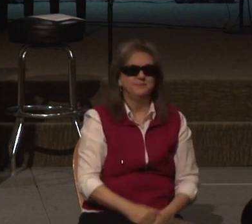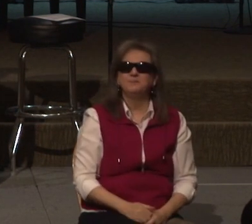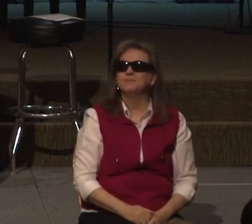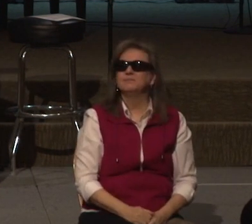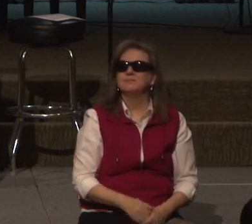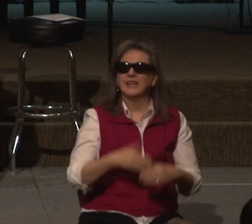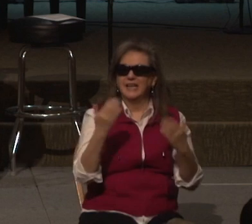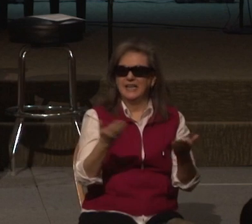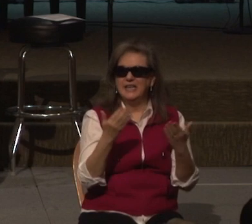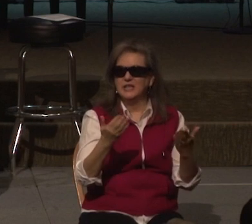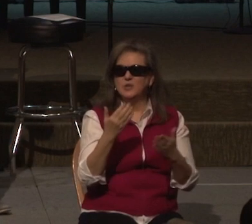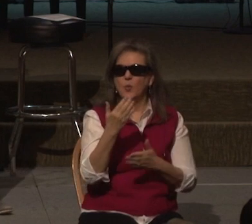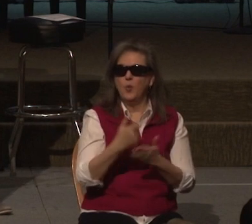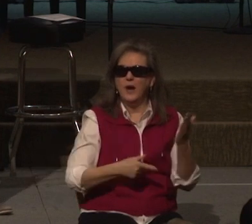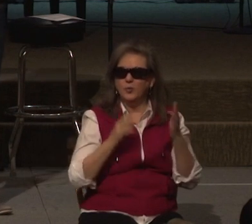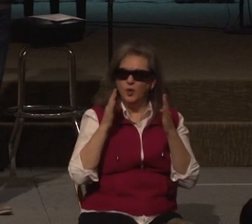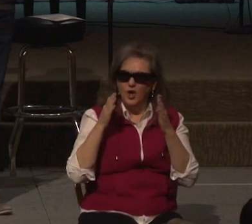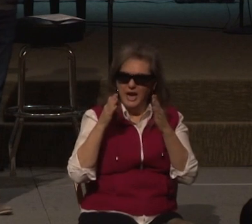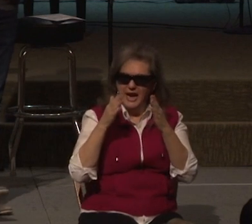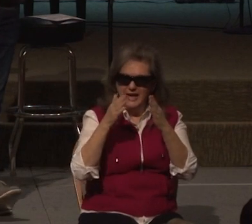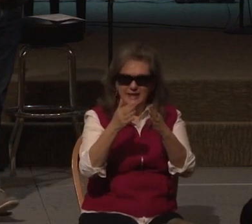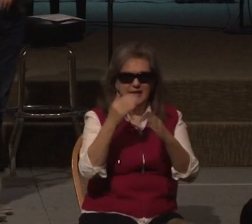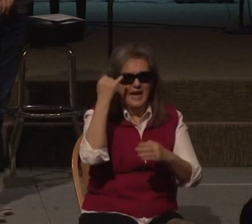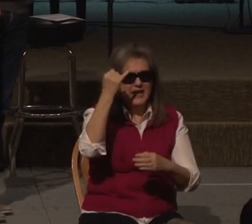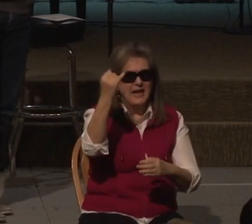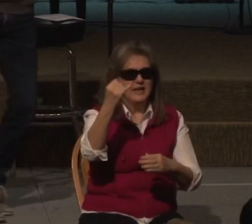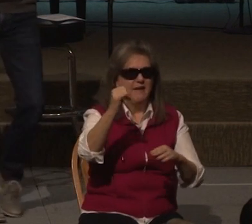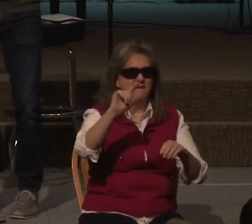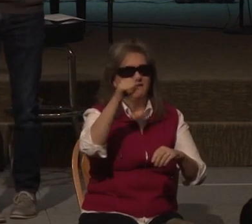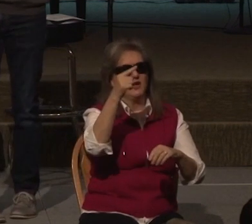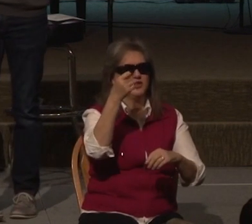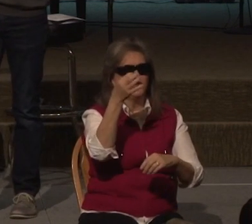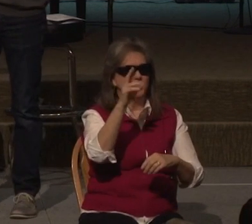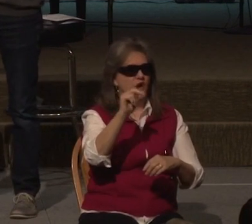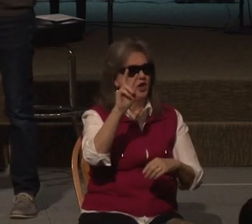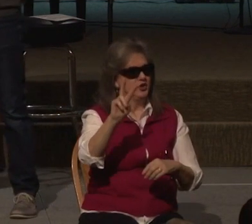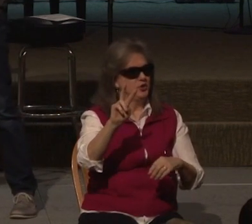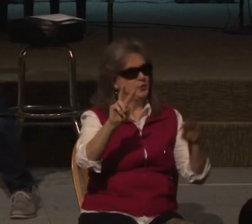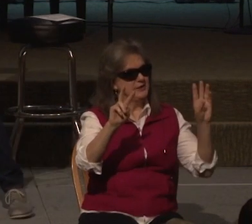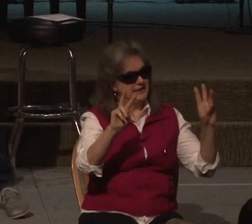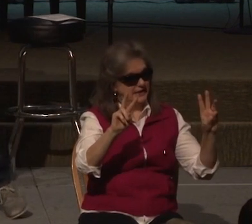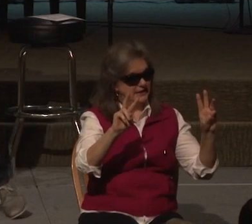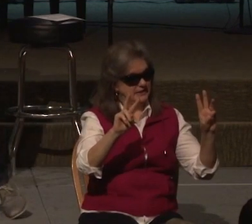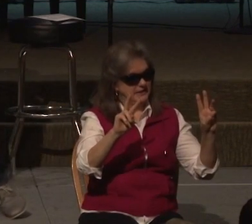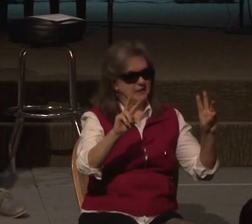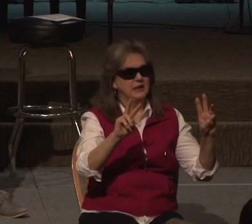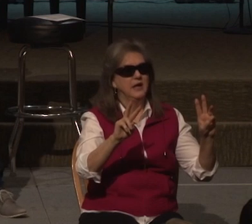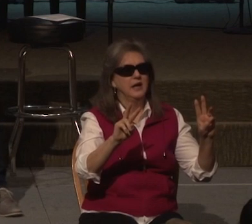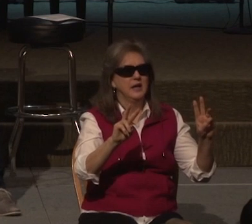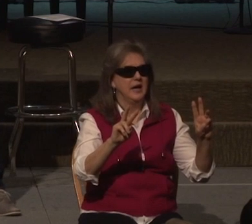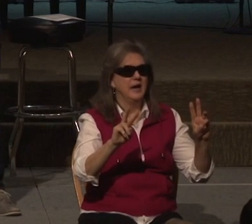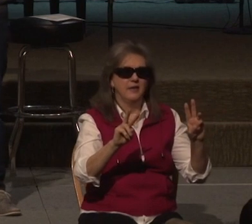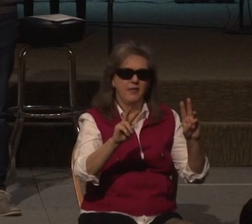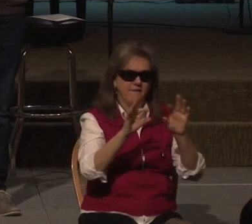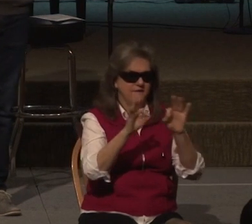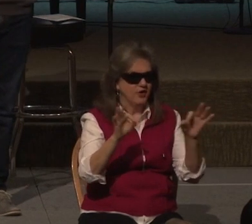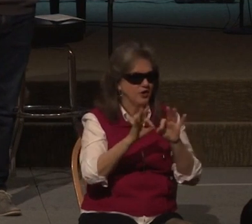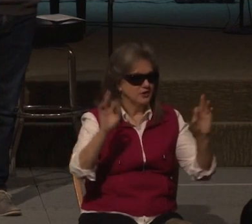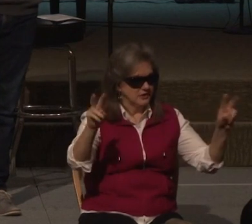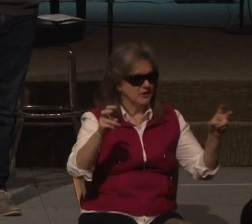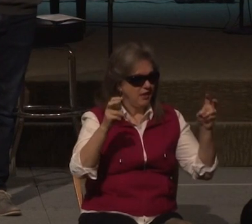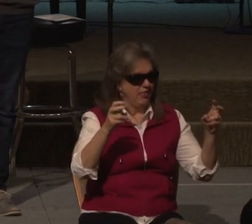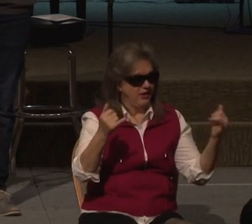really where we're heading to. It's this idea, 1 John 2:6. It's the series verse that we have for this